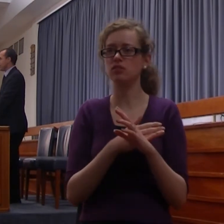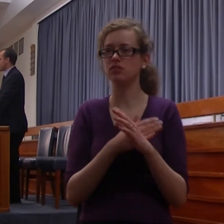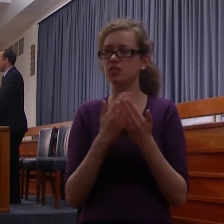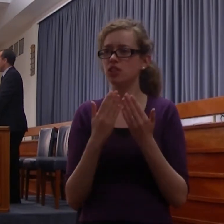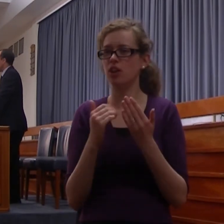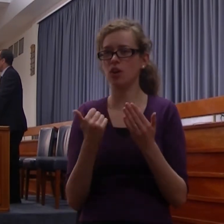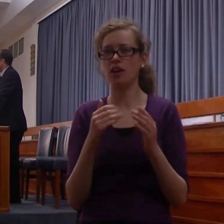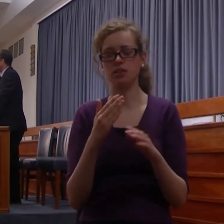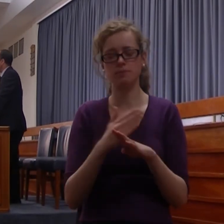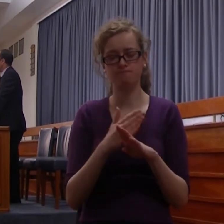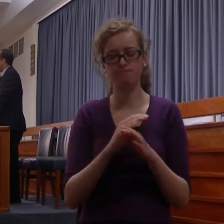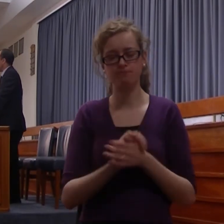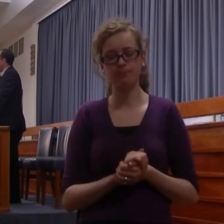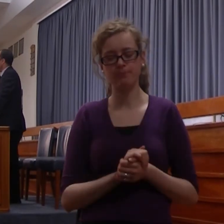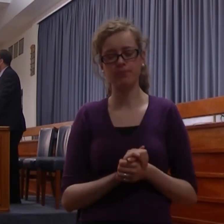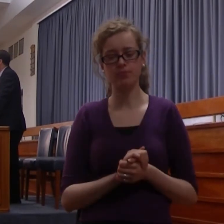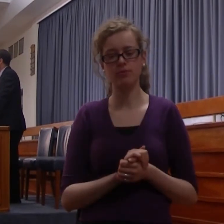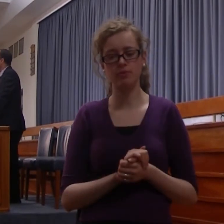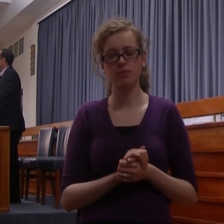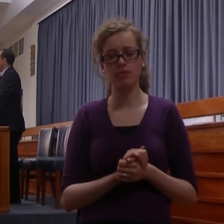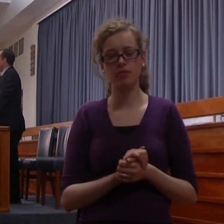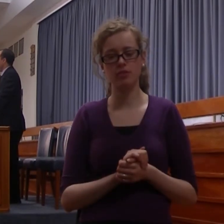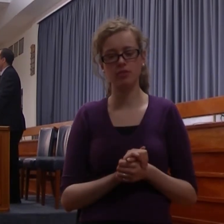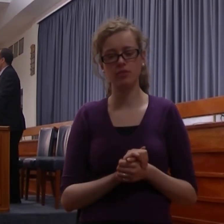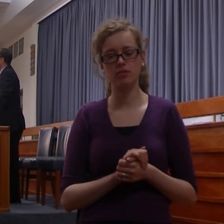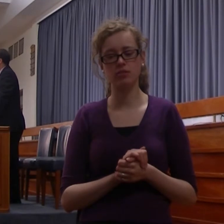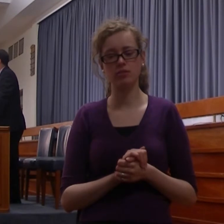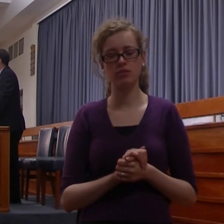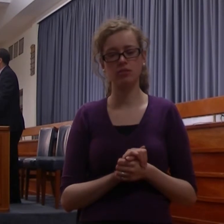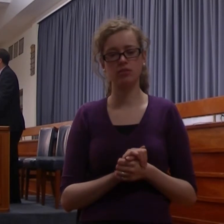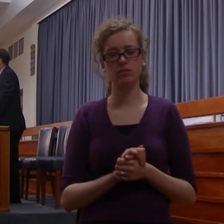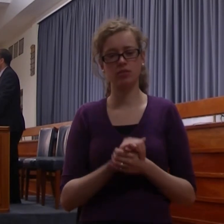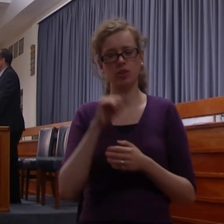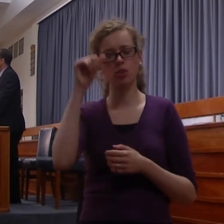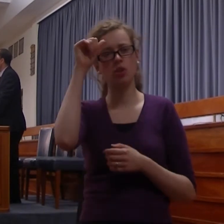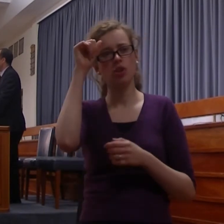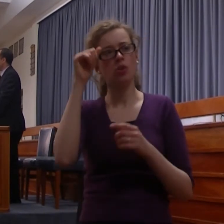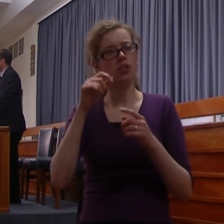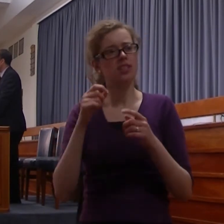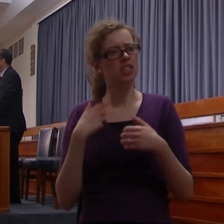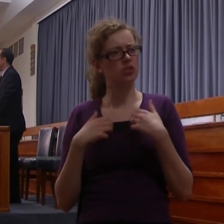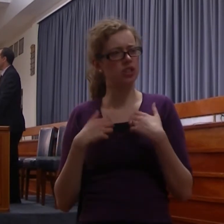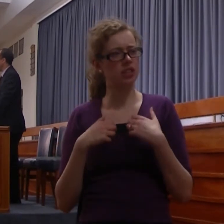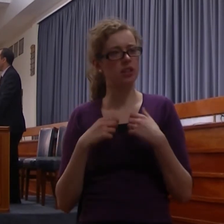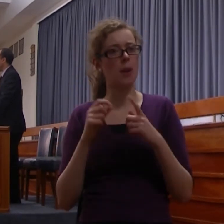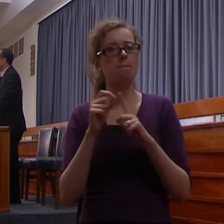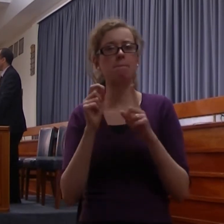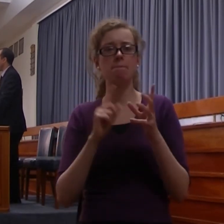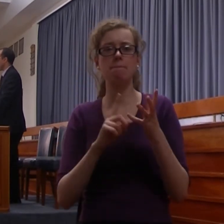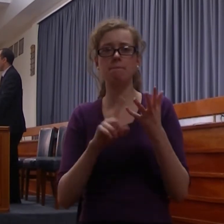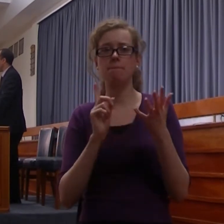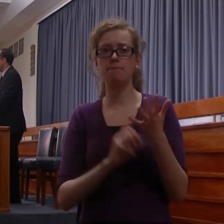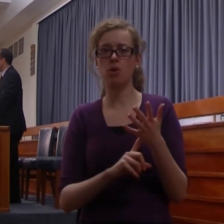two last aspect before we enter into the study as such. It's interesting because